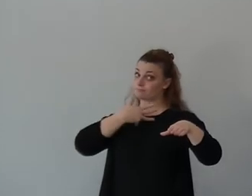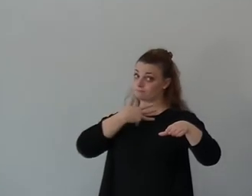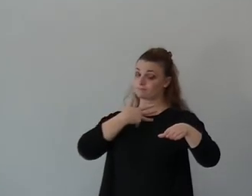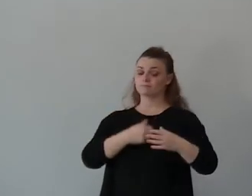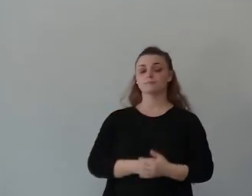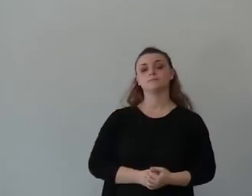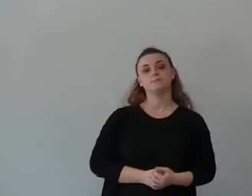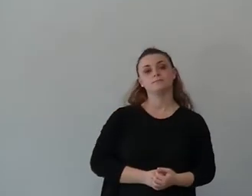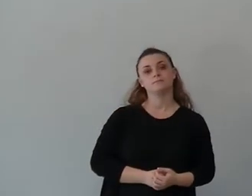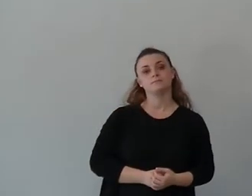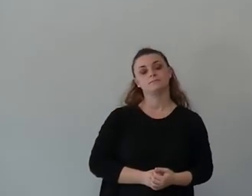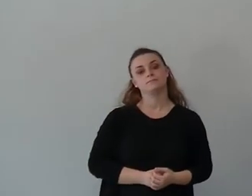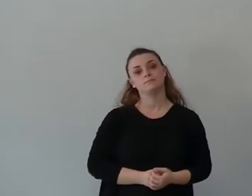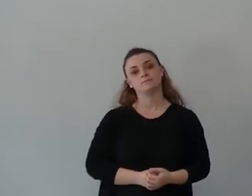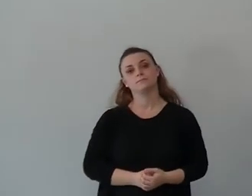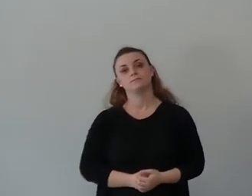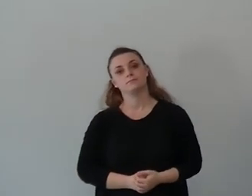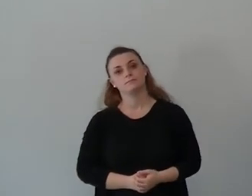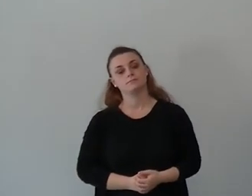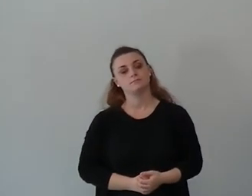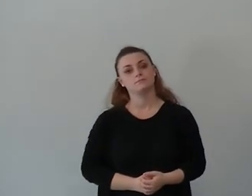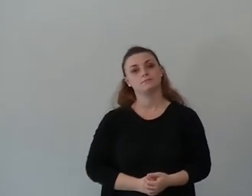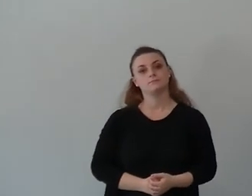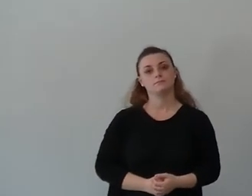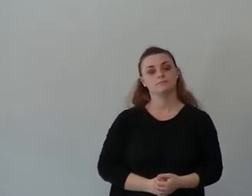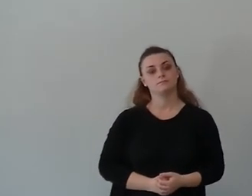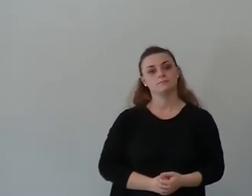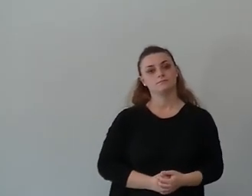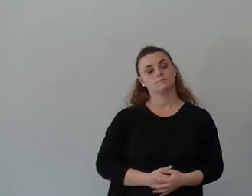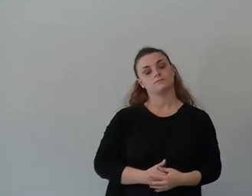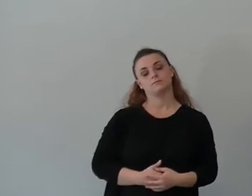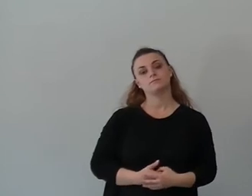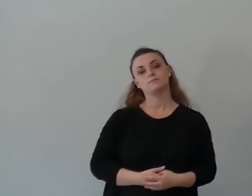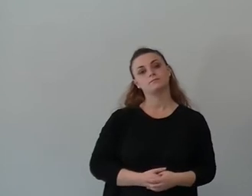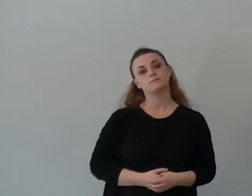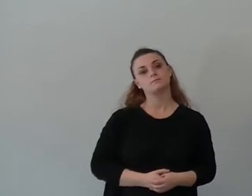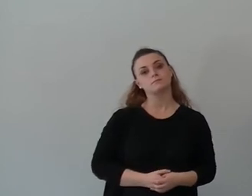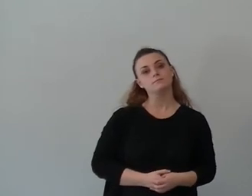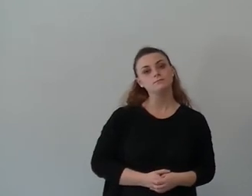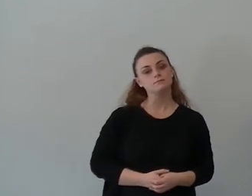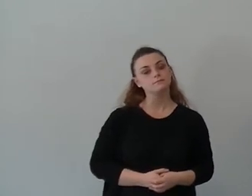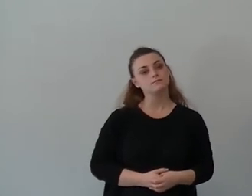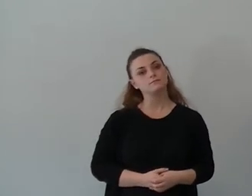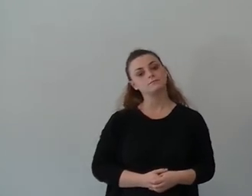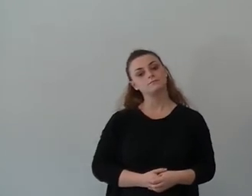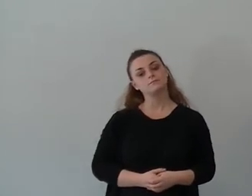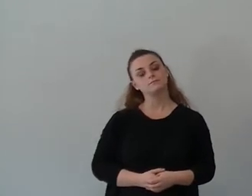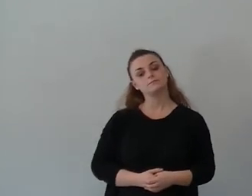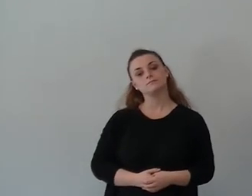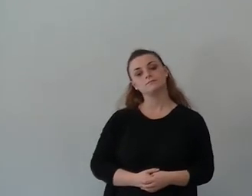have very few details on what this is going to look like and what exactly he's leading me to. Ho ancora pochissimi